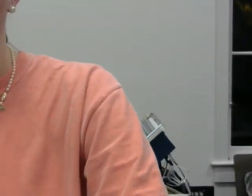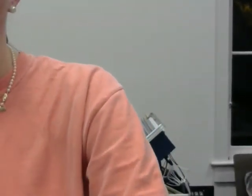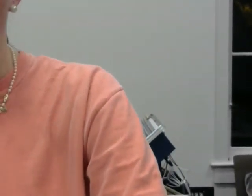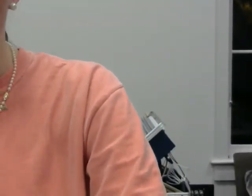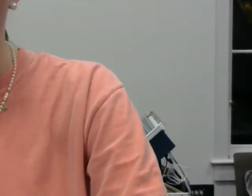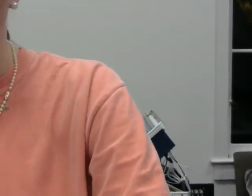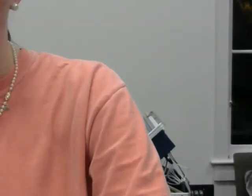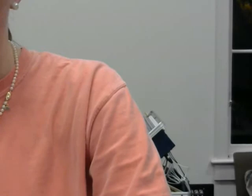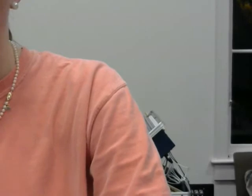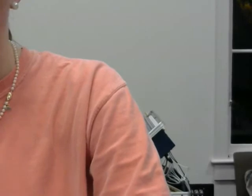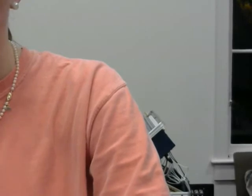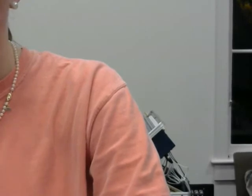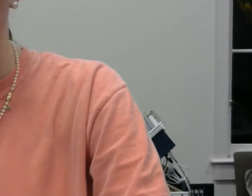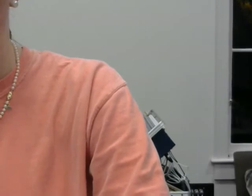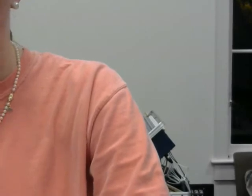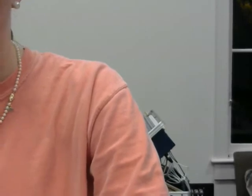Well, that was just so exciting.